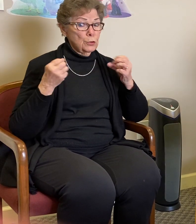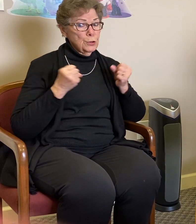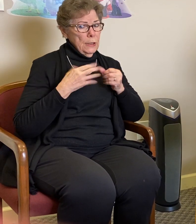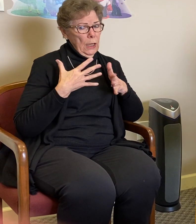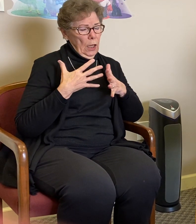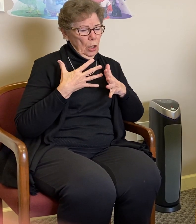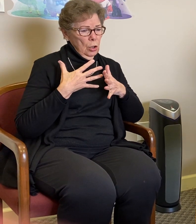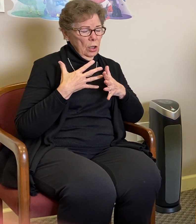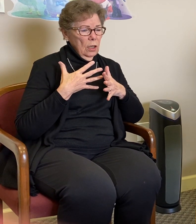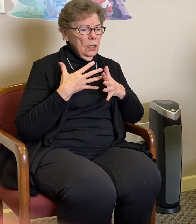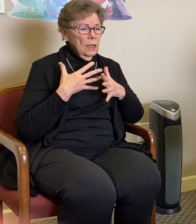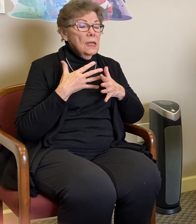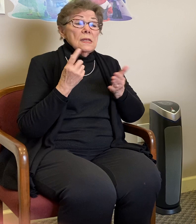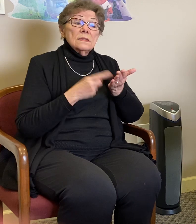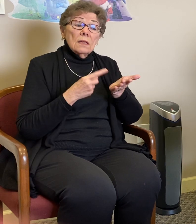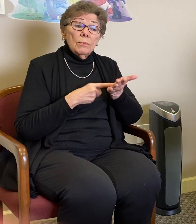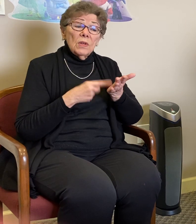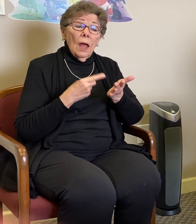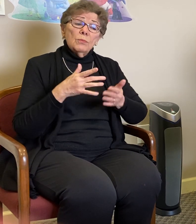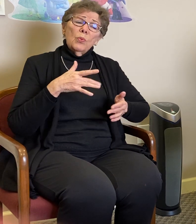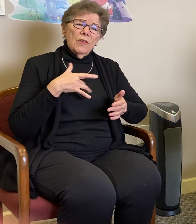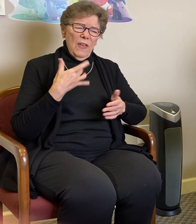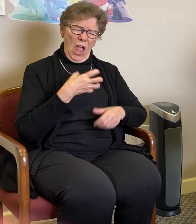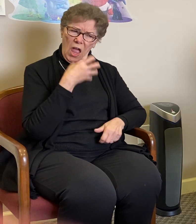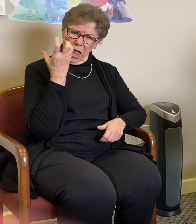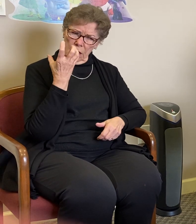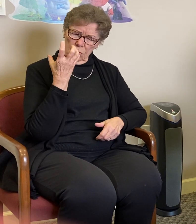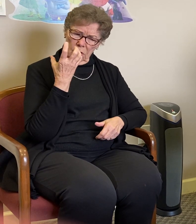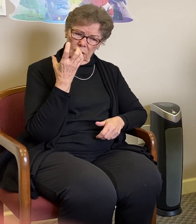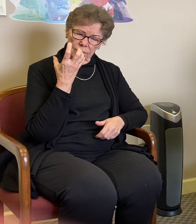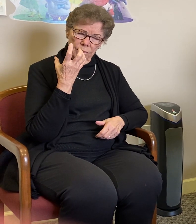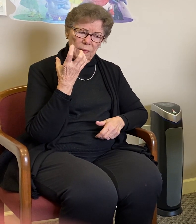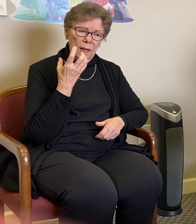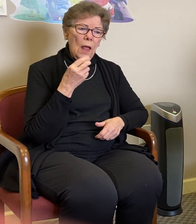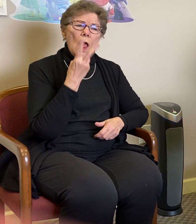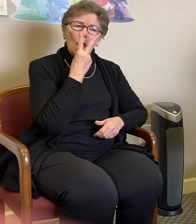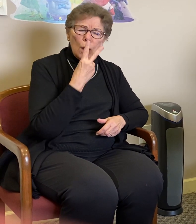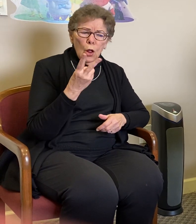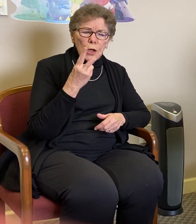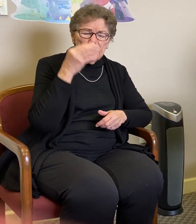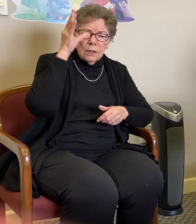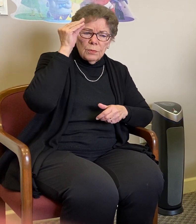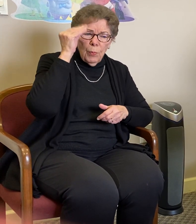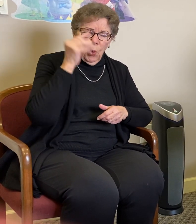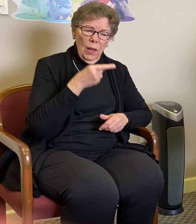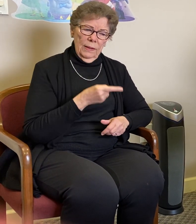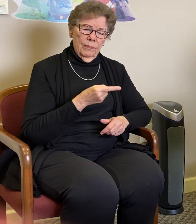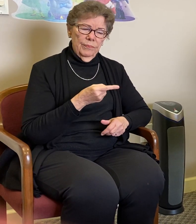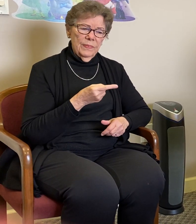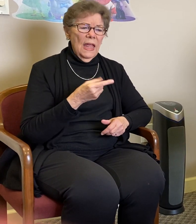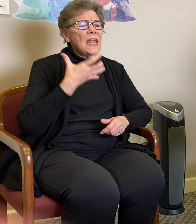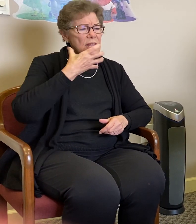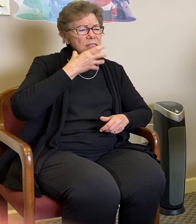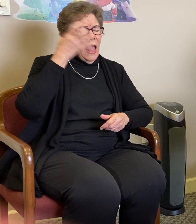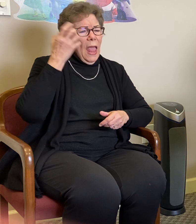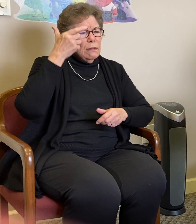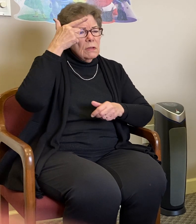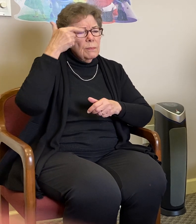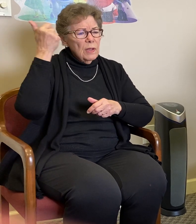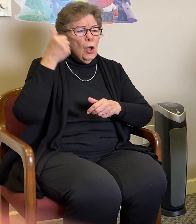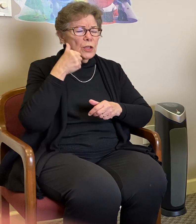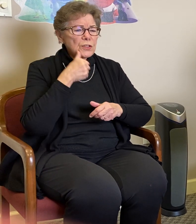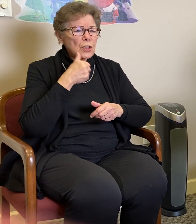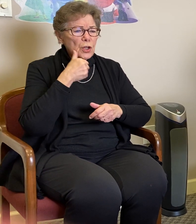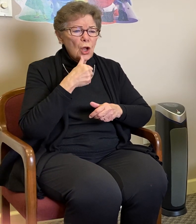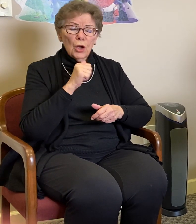scared. And sometimes we feel angry. Look at this boy. He is angry because the girl